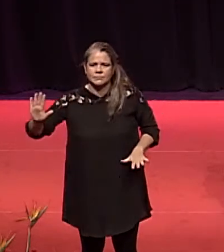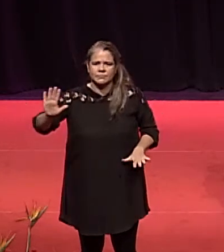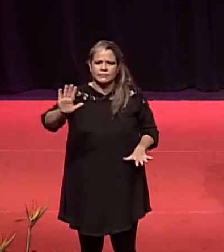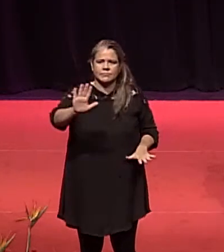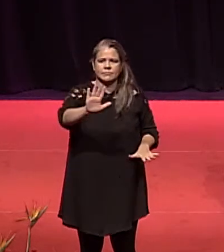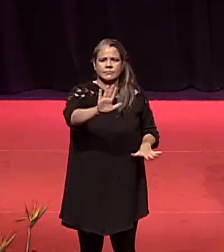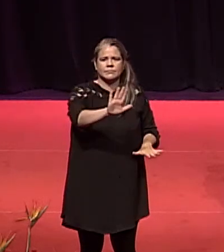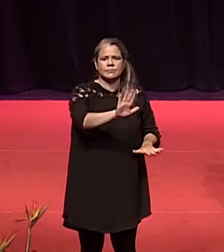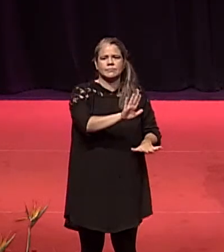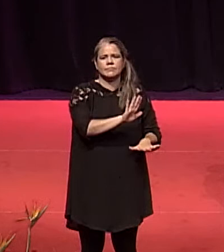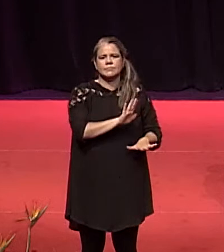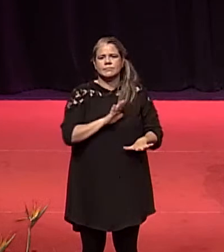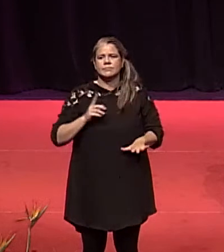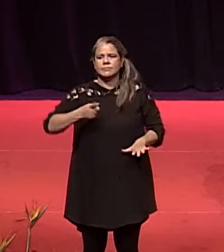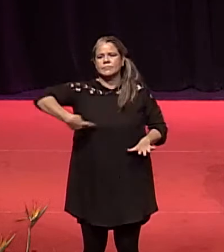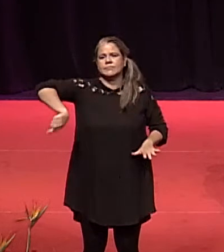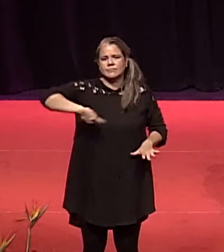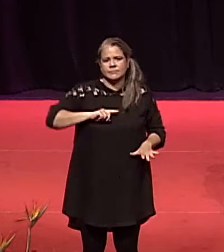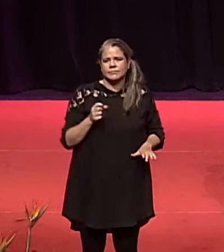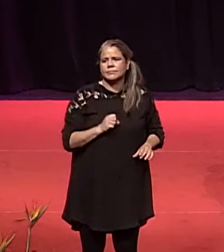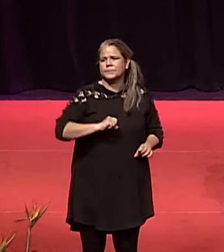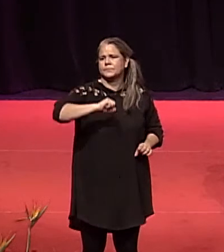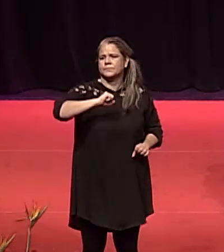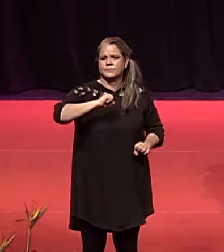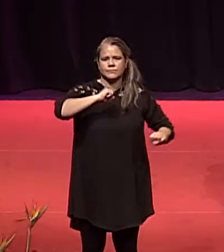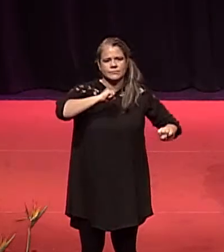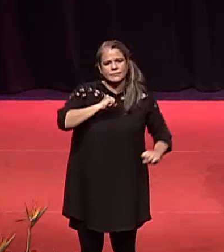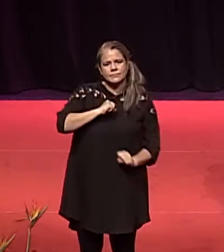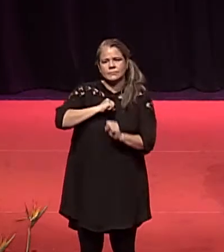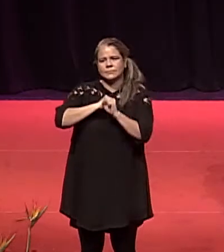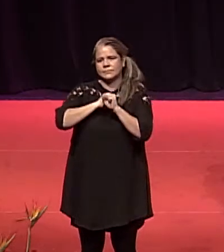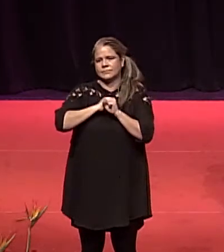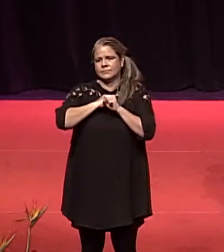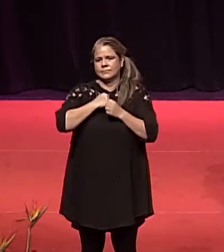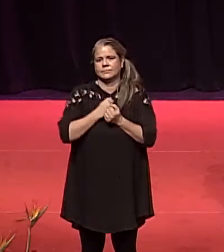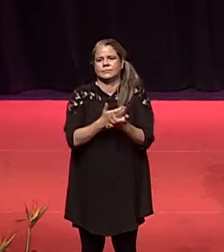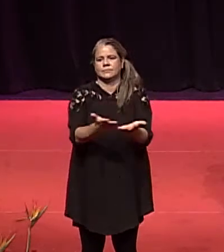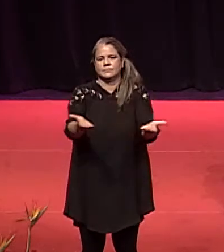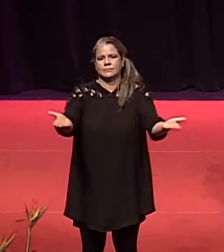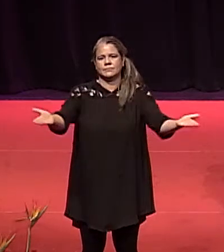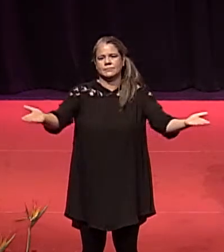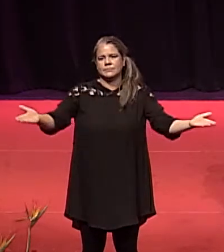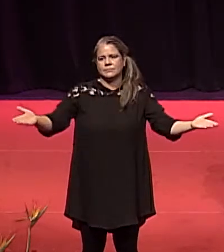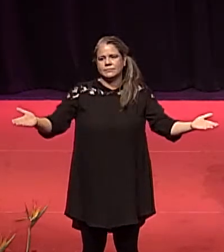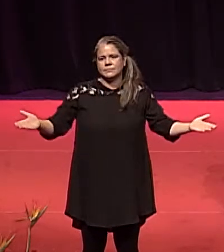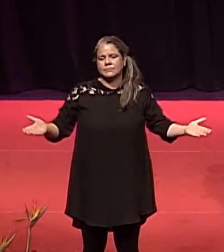les Pompeiers, terreur brillants